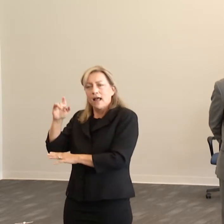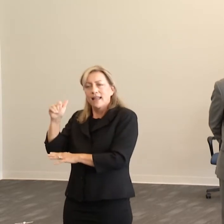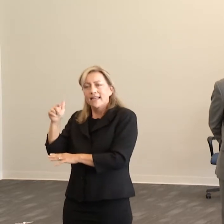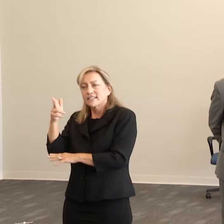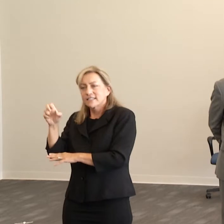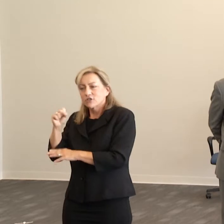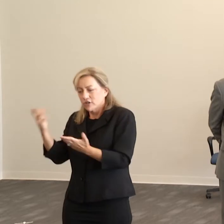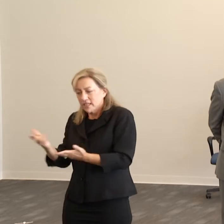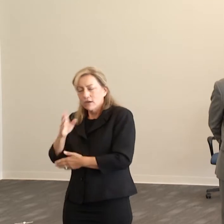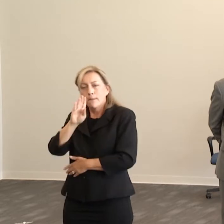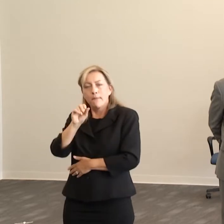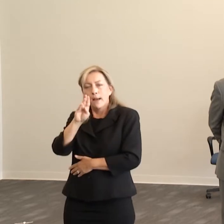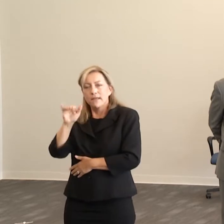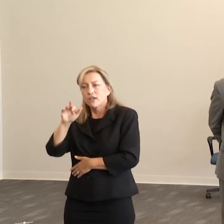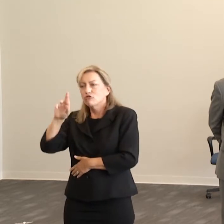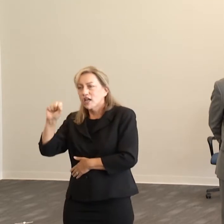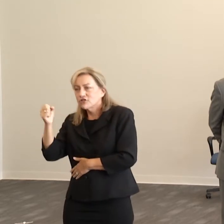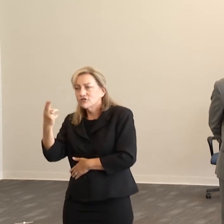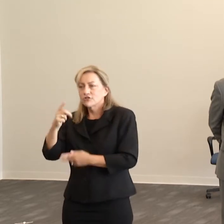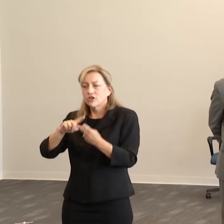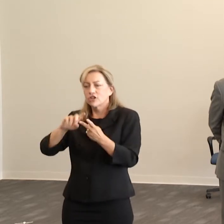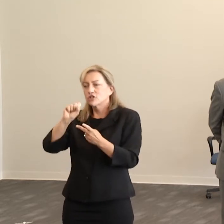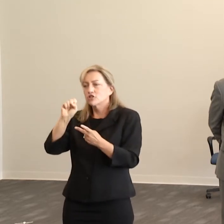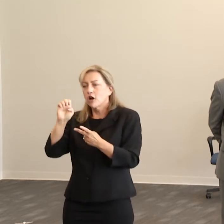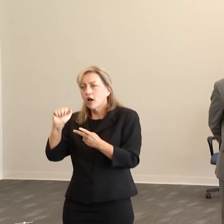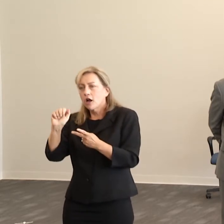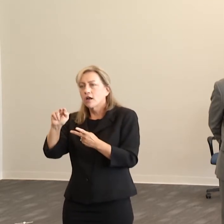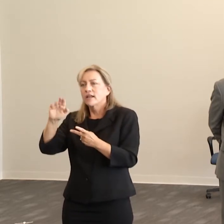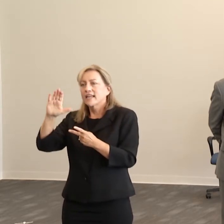and Sean Casten. I know that Danny